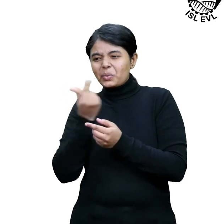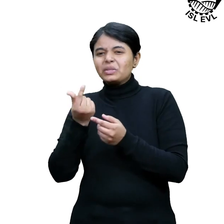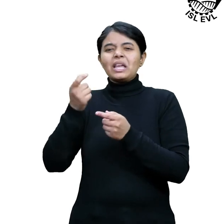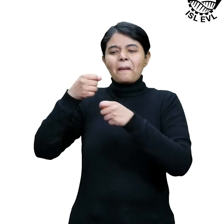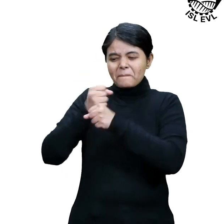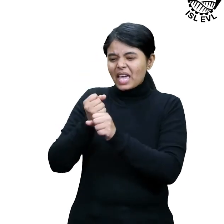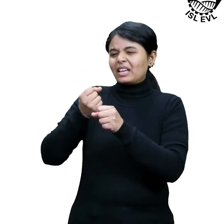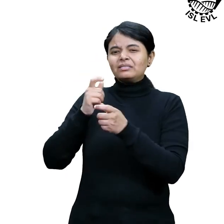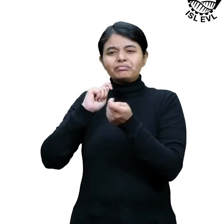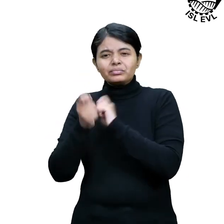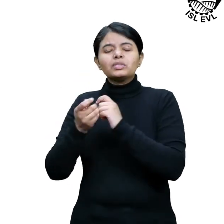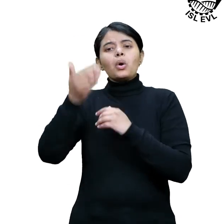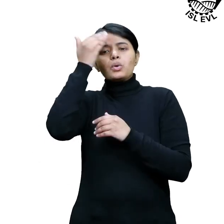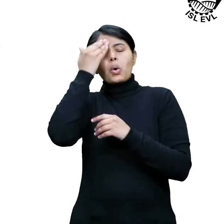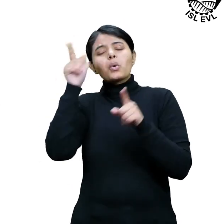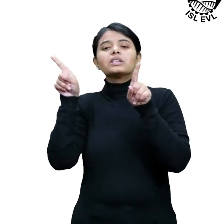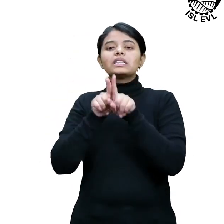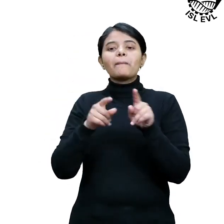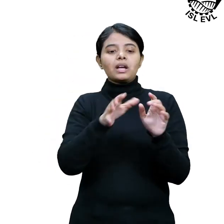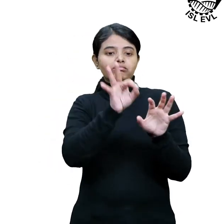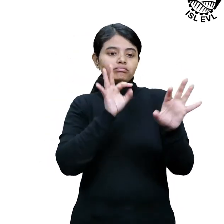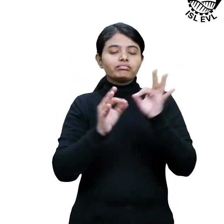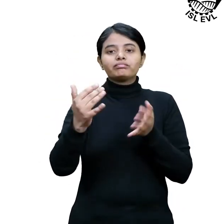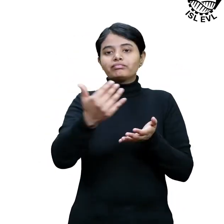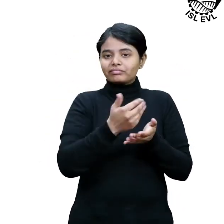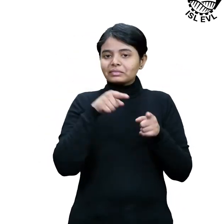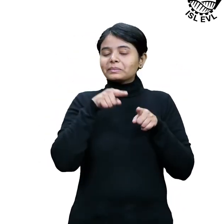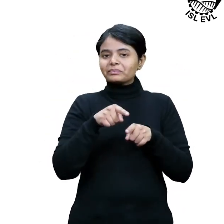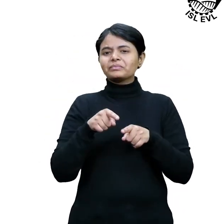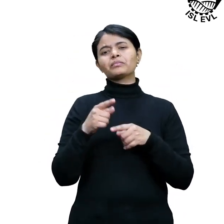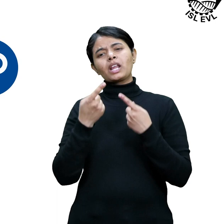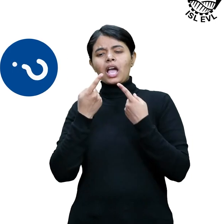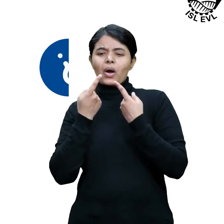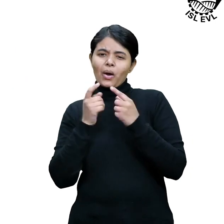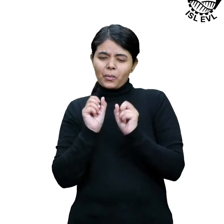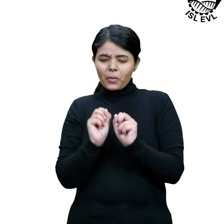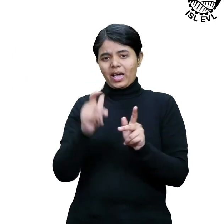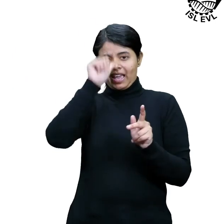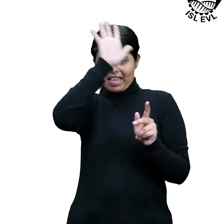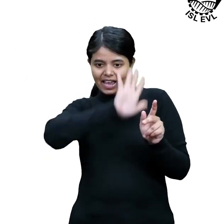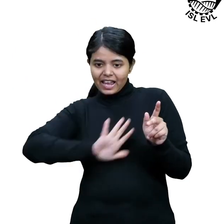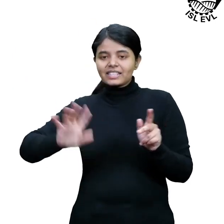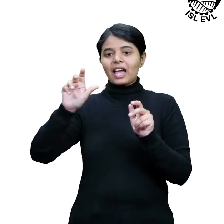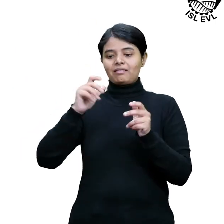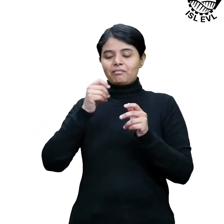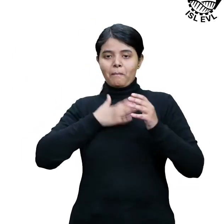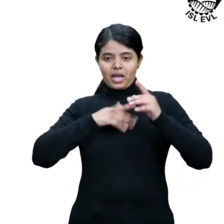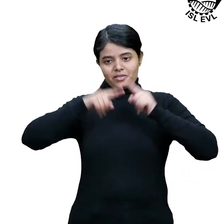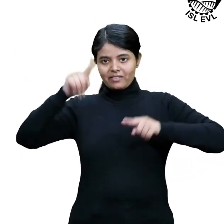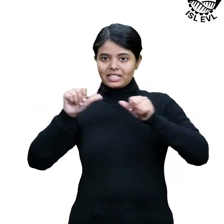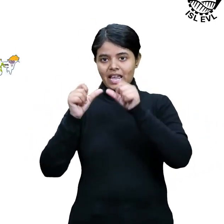practices associated with them. How does this Act work in practice? Anyone who wants to